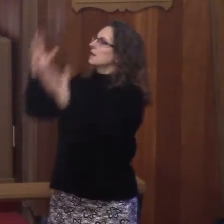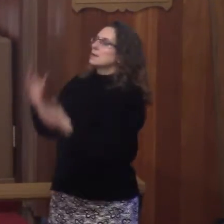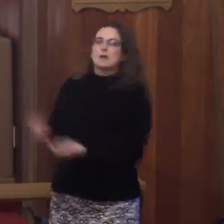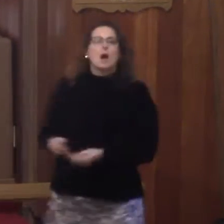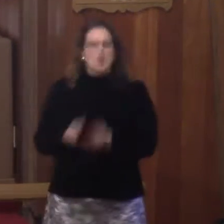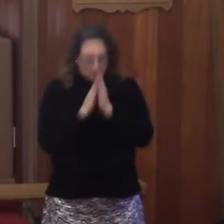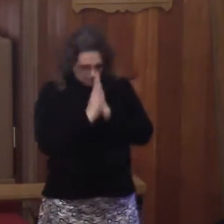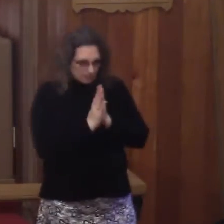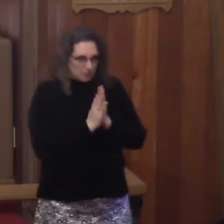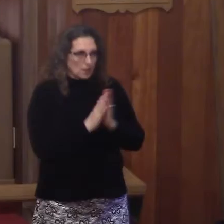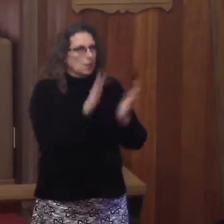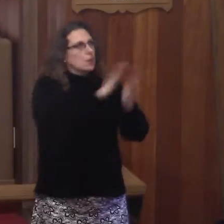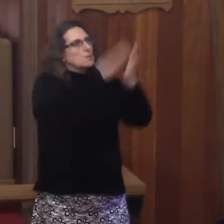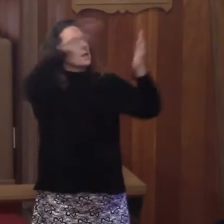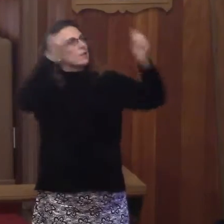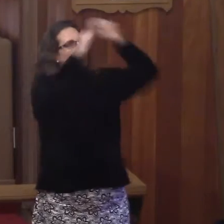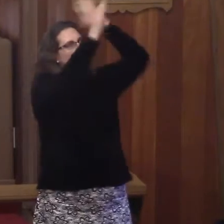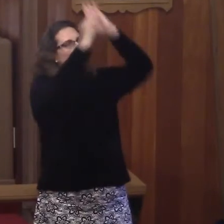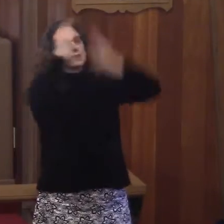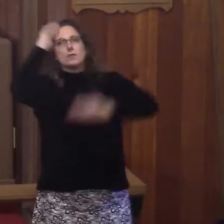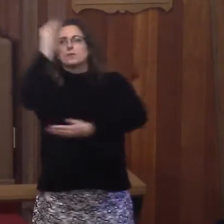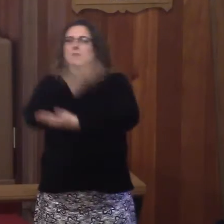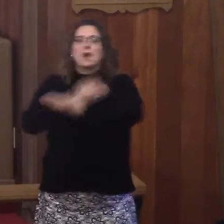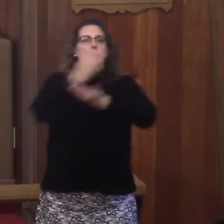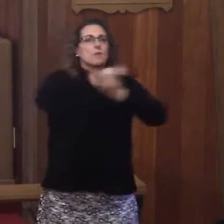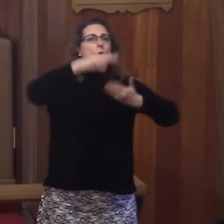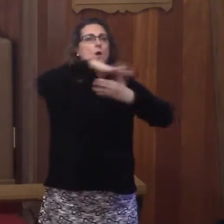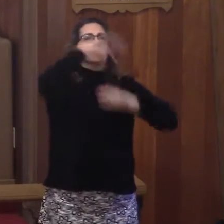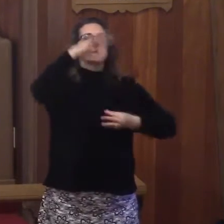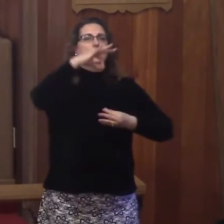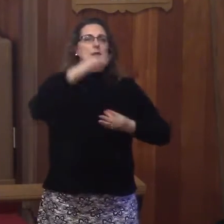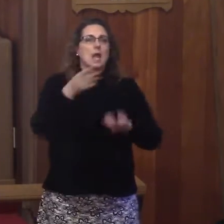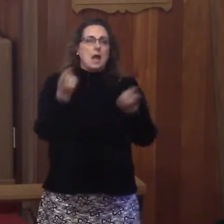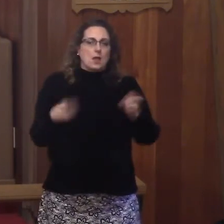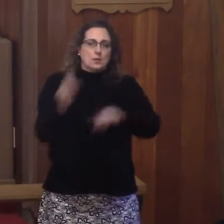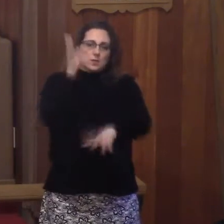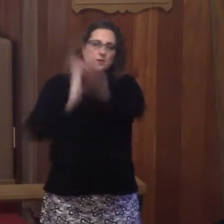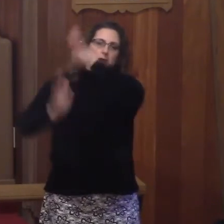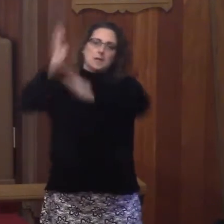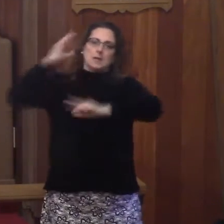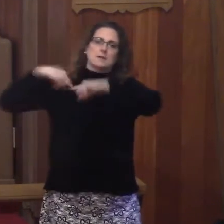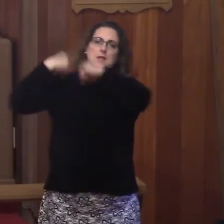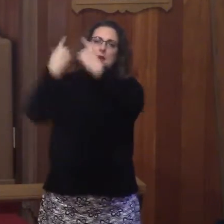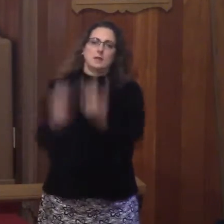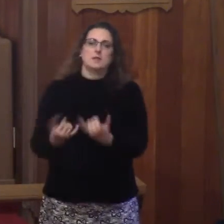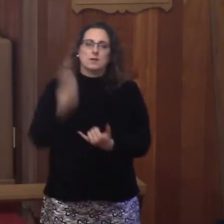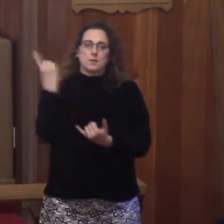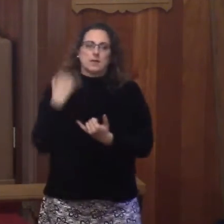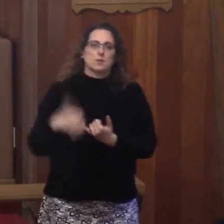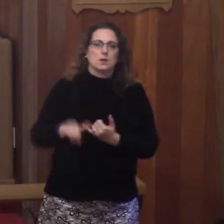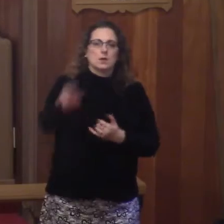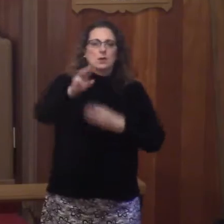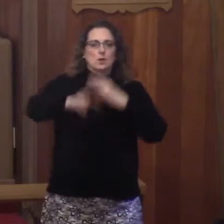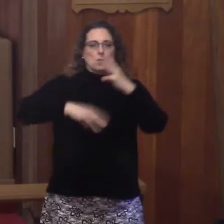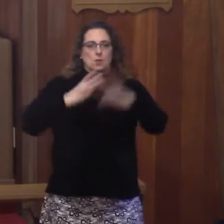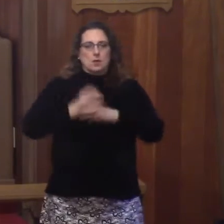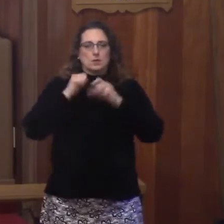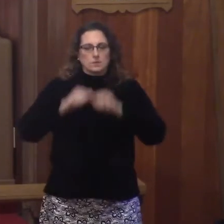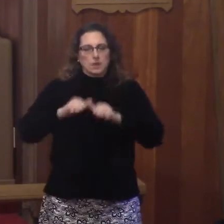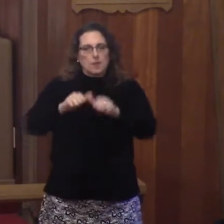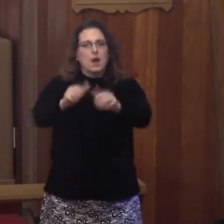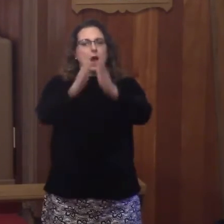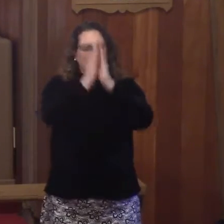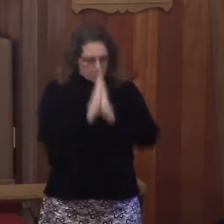Alleluia. Amen. Glory to the Father, and to the Son, and to the Holy Ghost, as was the beginning is now, and shall be all without end.